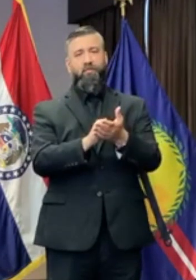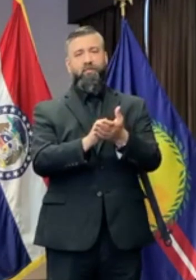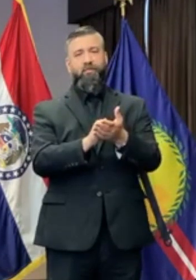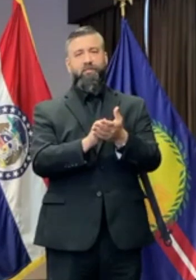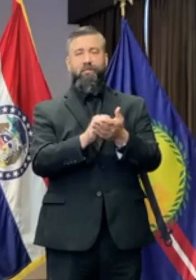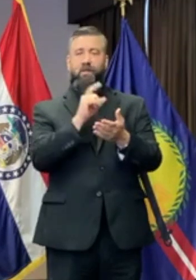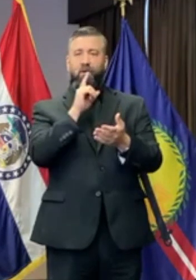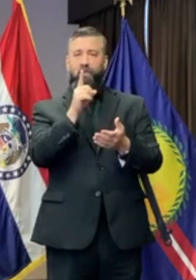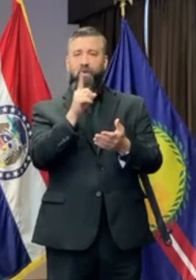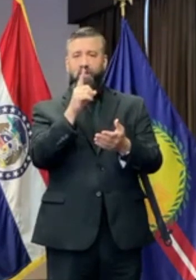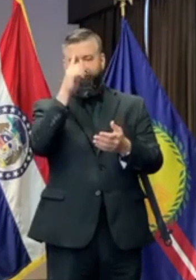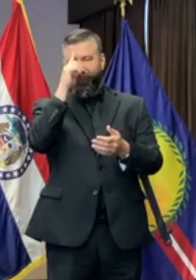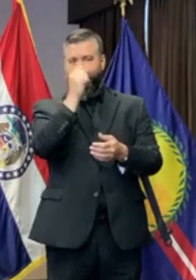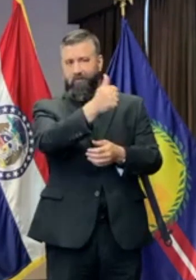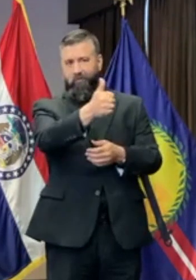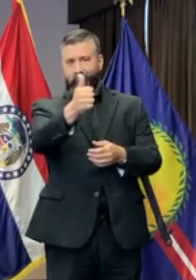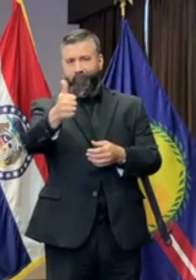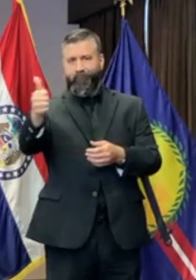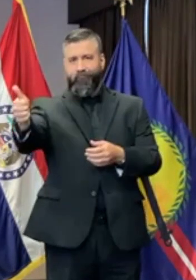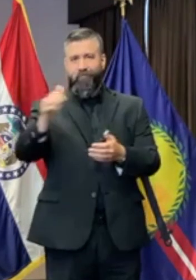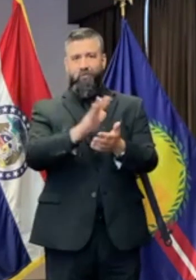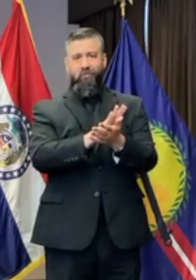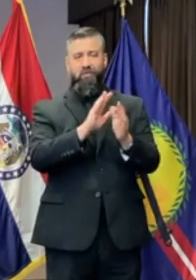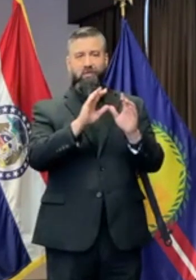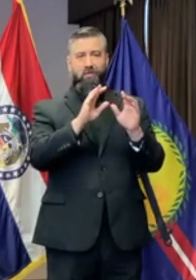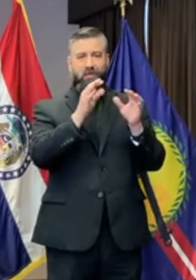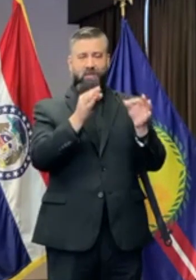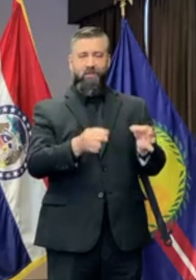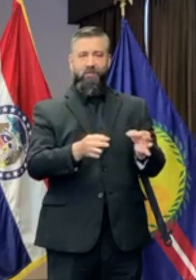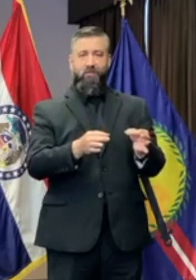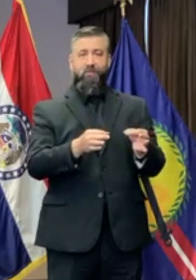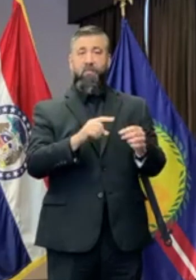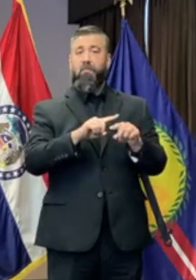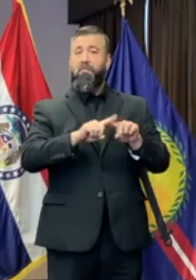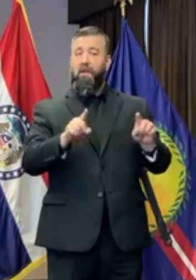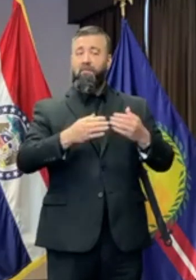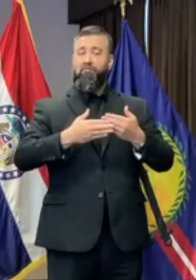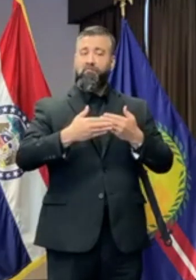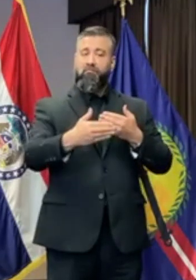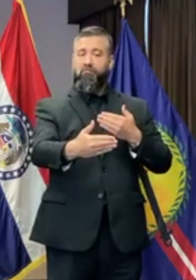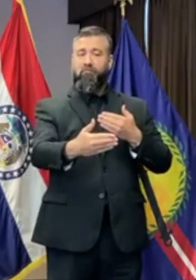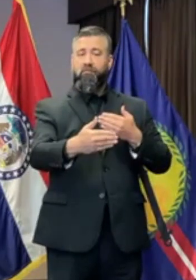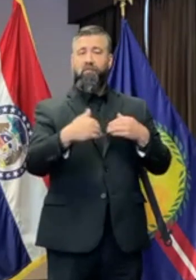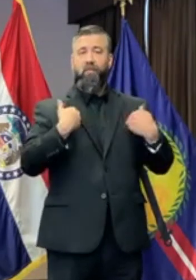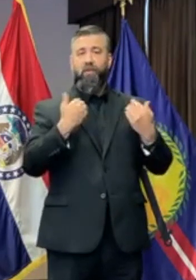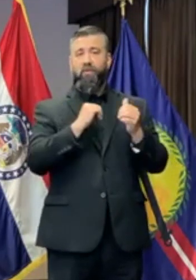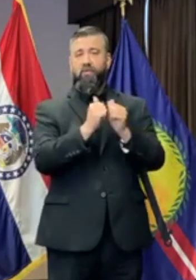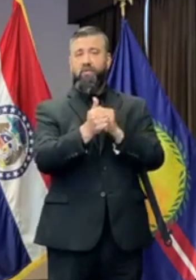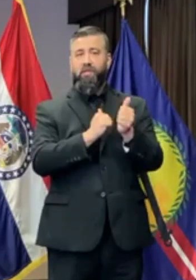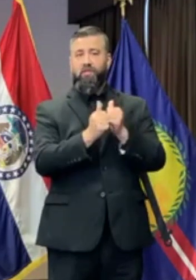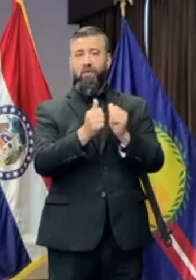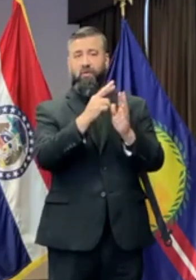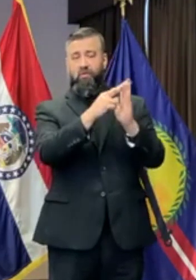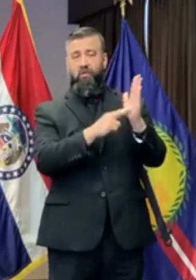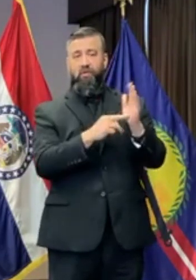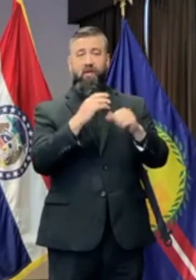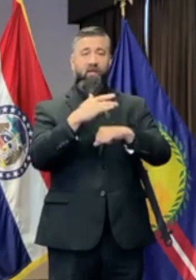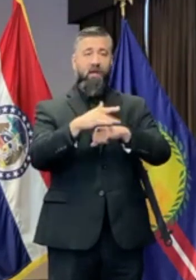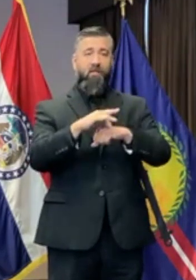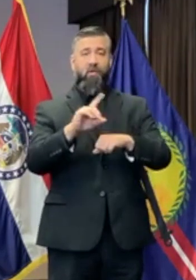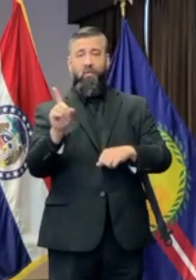is up to the school's decision. But moving forward, our youth sports guidelines are available